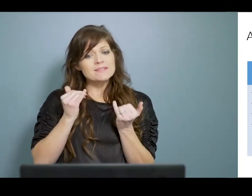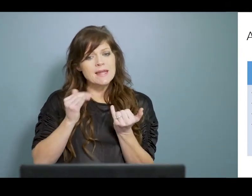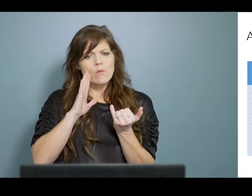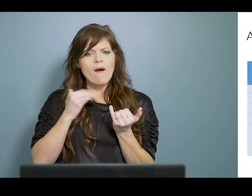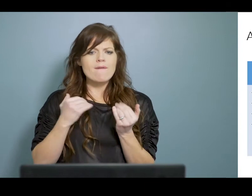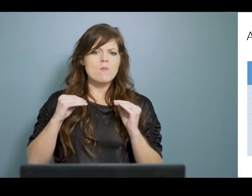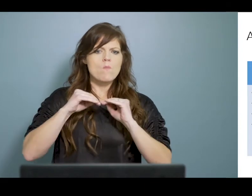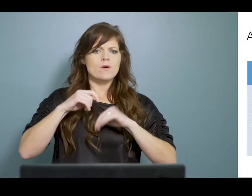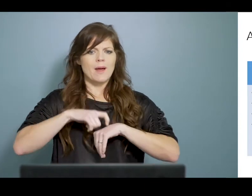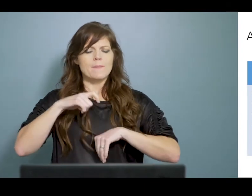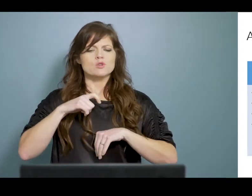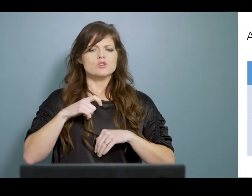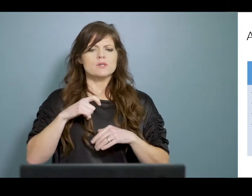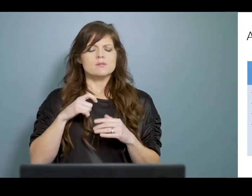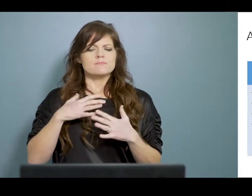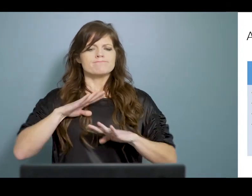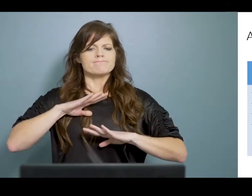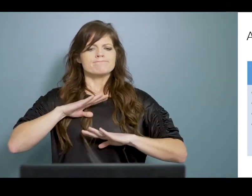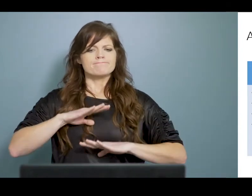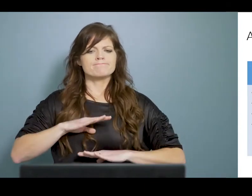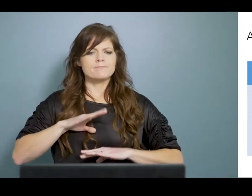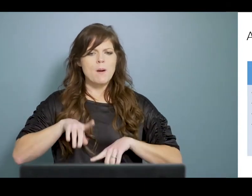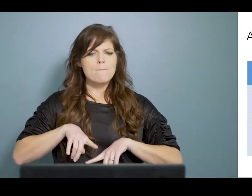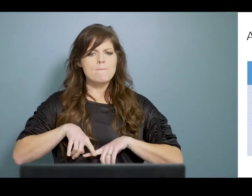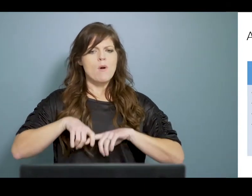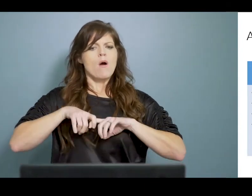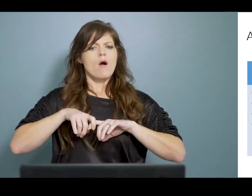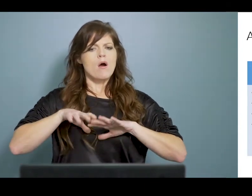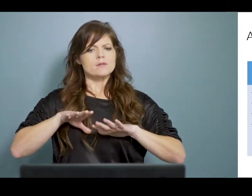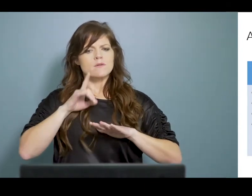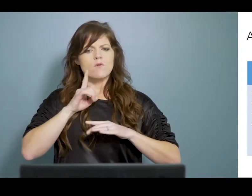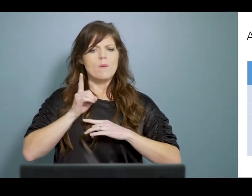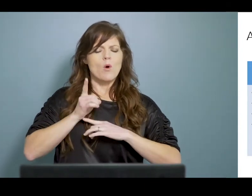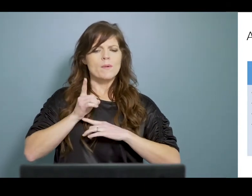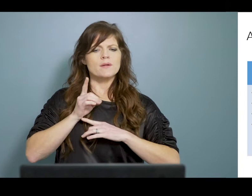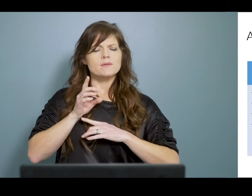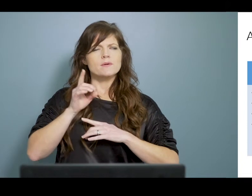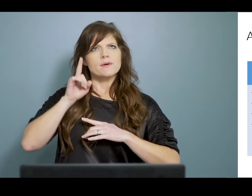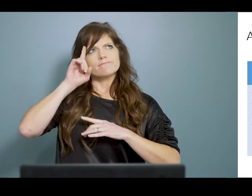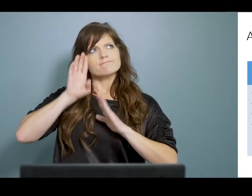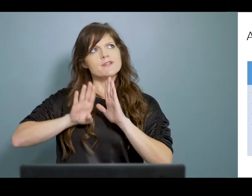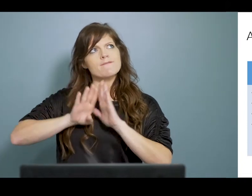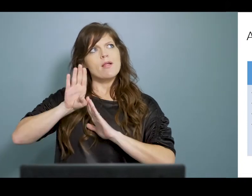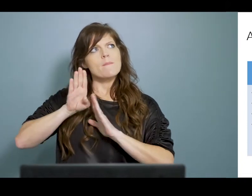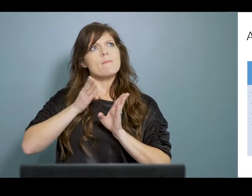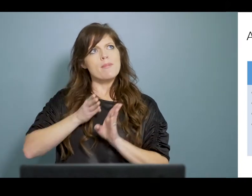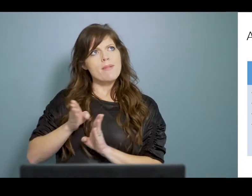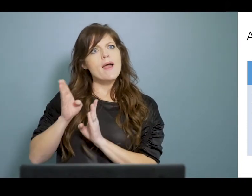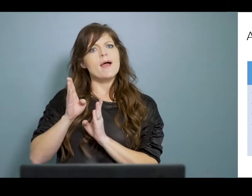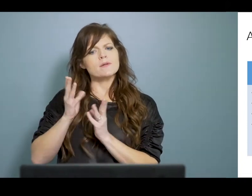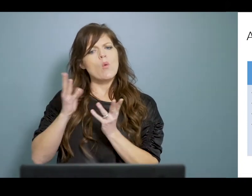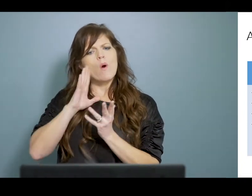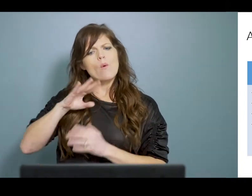up with a plan by the end of some things that might be